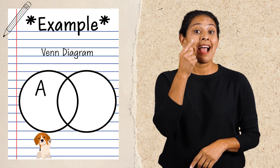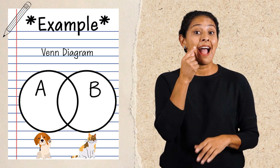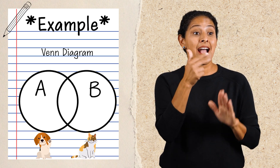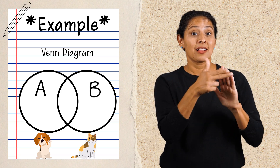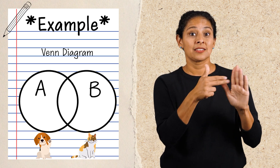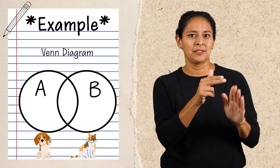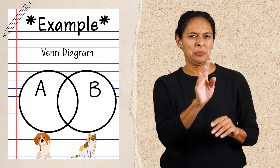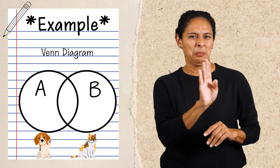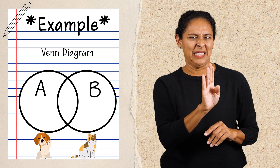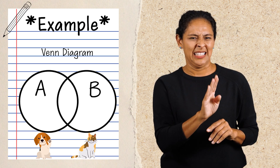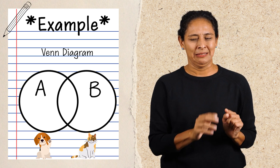cats, B.